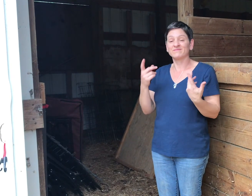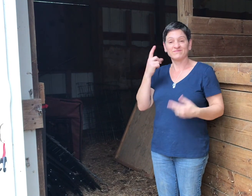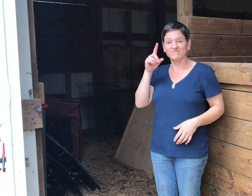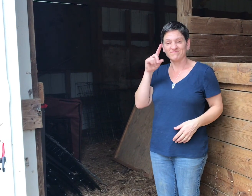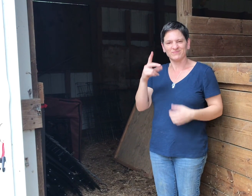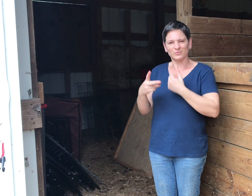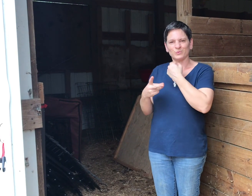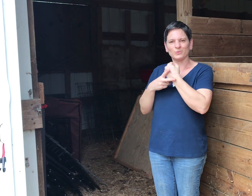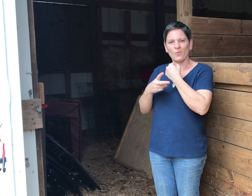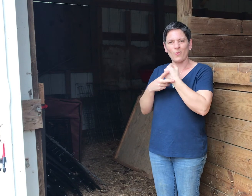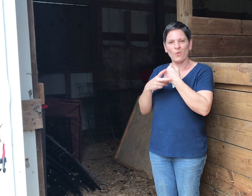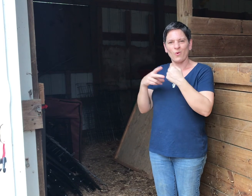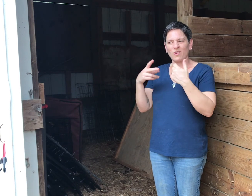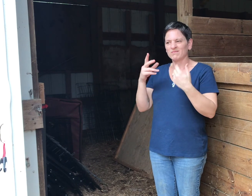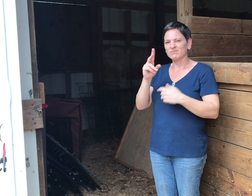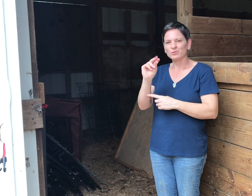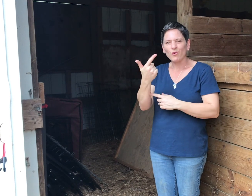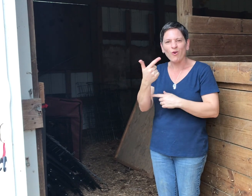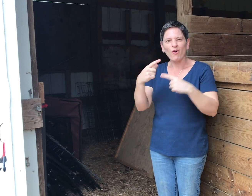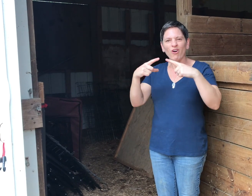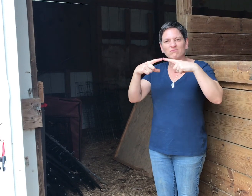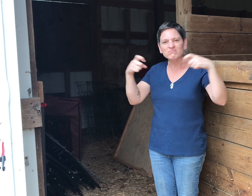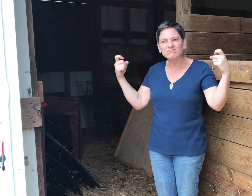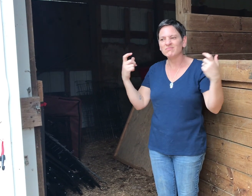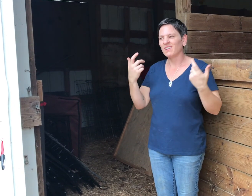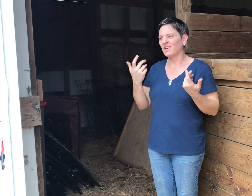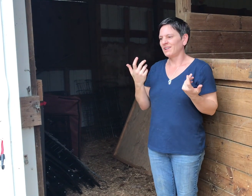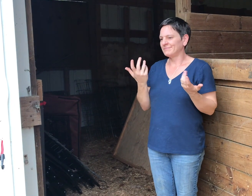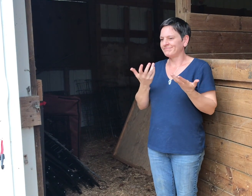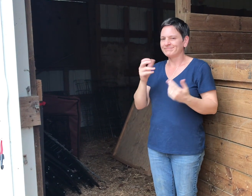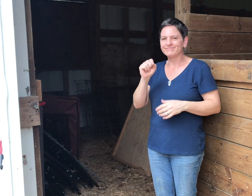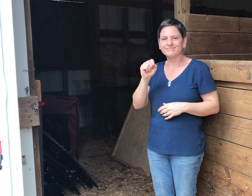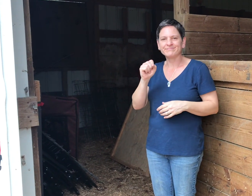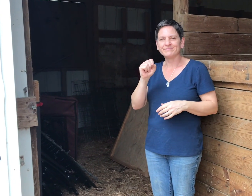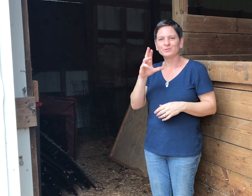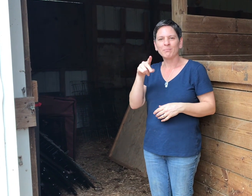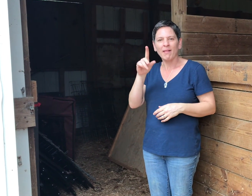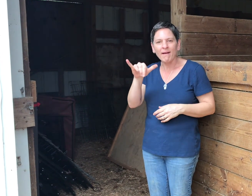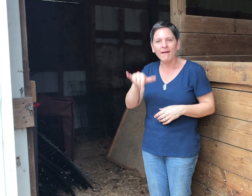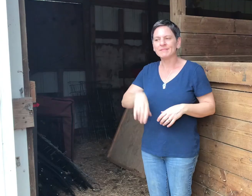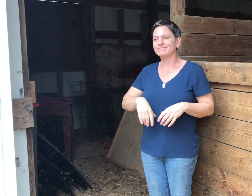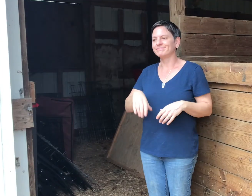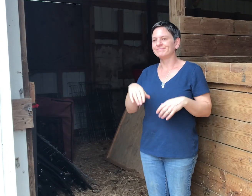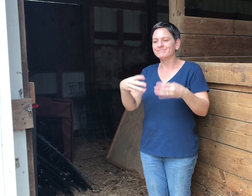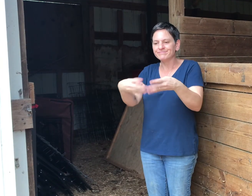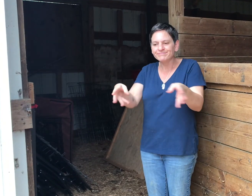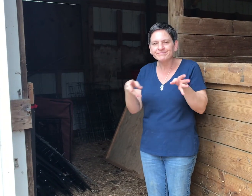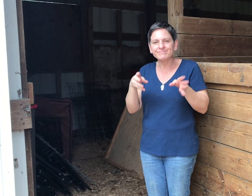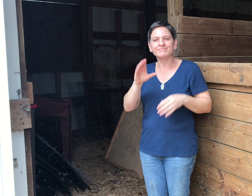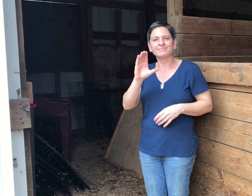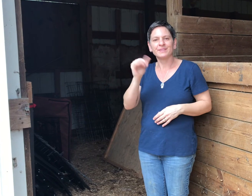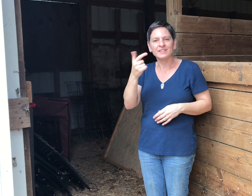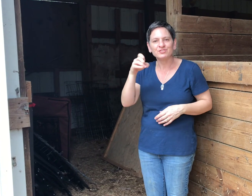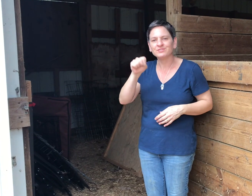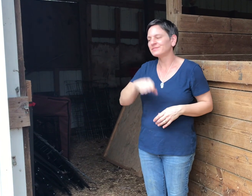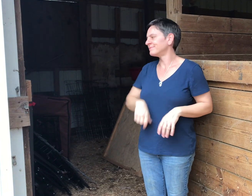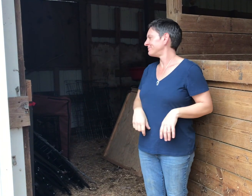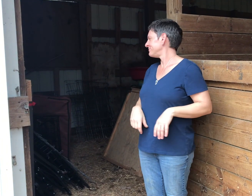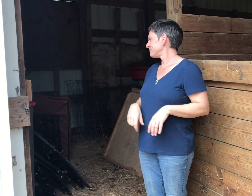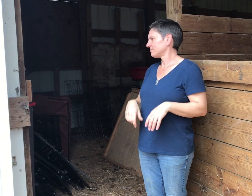This stall here is one that we've been using for storage. We keep a lot of dog care related supplies in here, cages